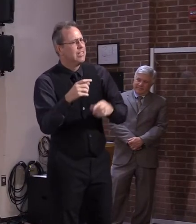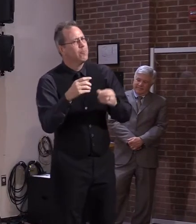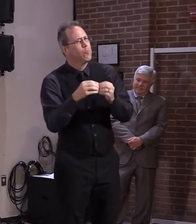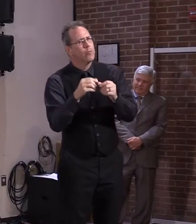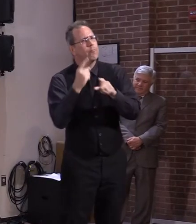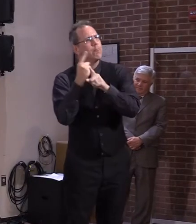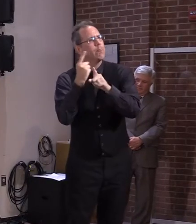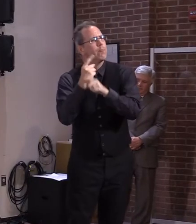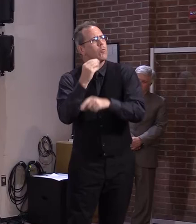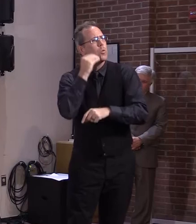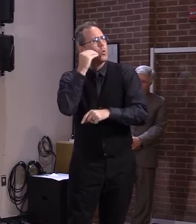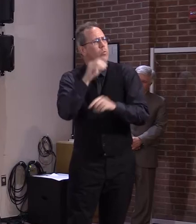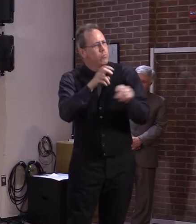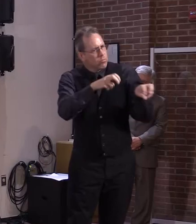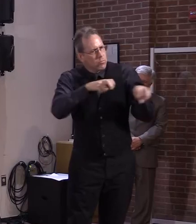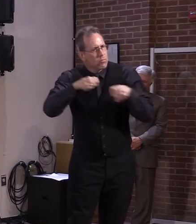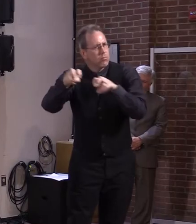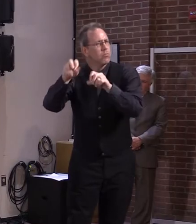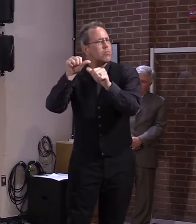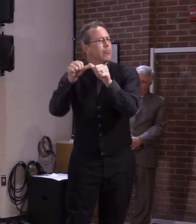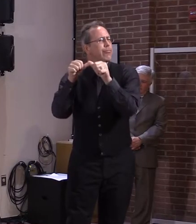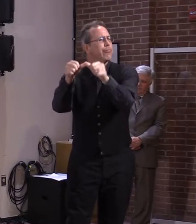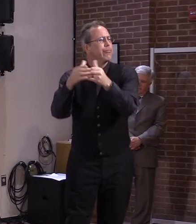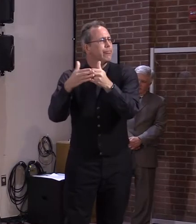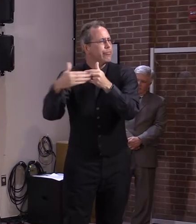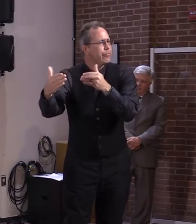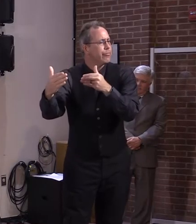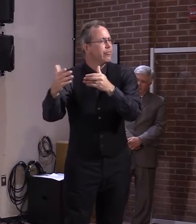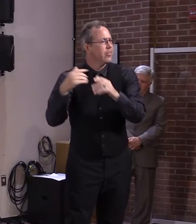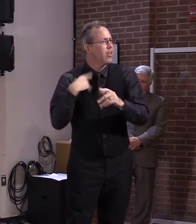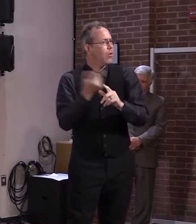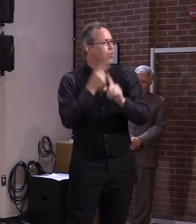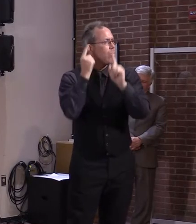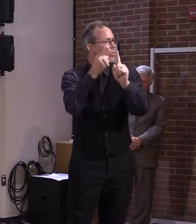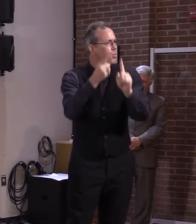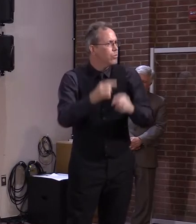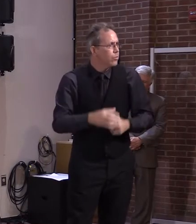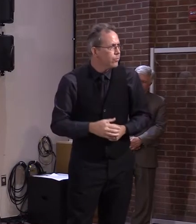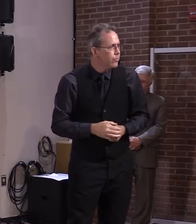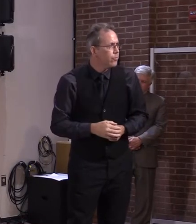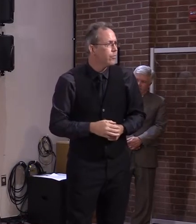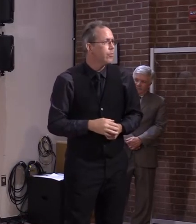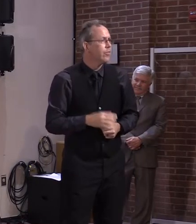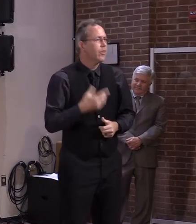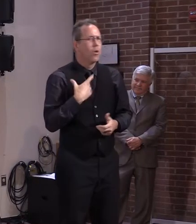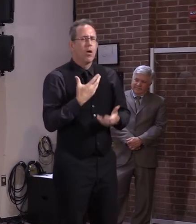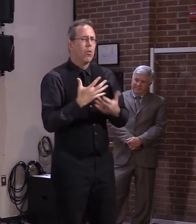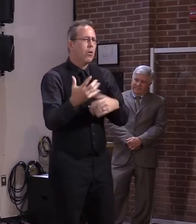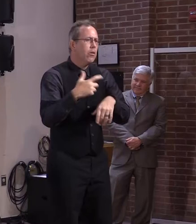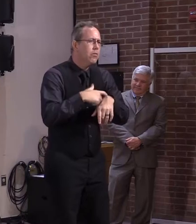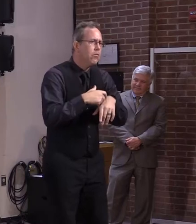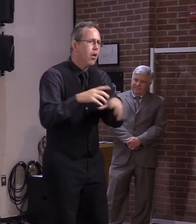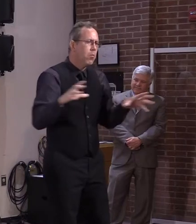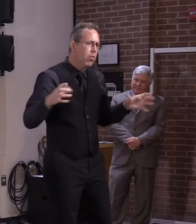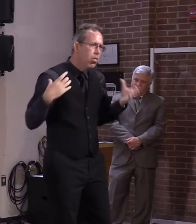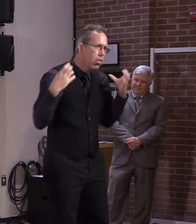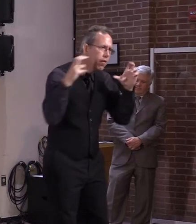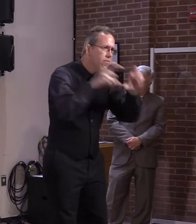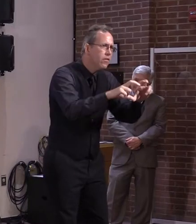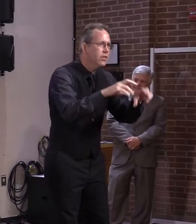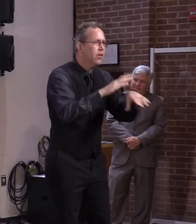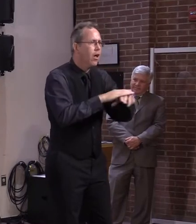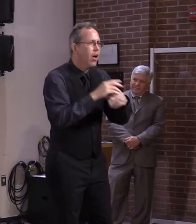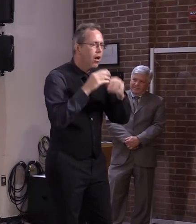But I don't want to waste a lot of time, energy, and resources battling this out in a